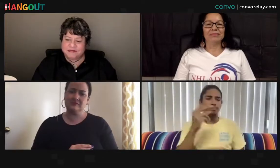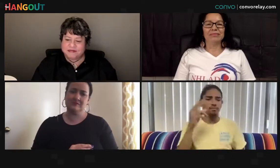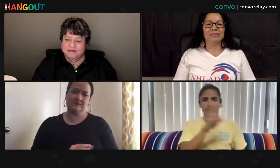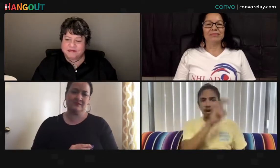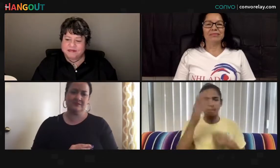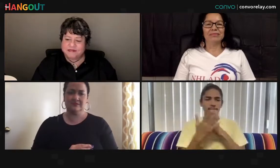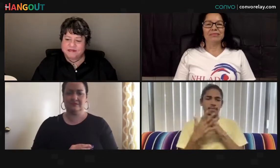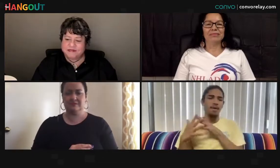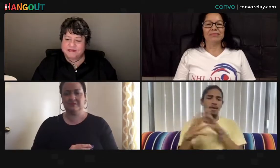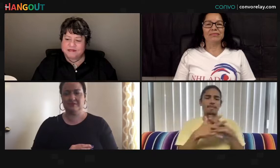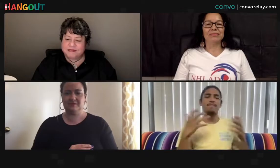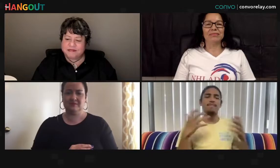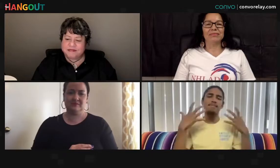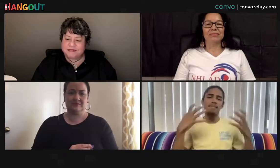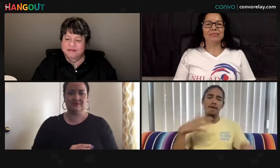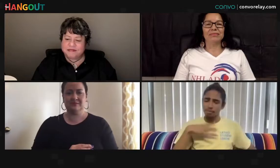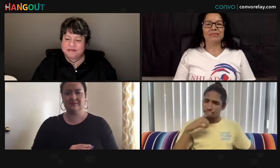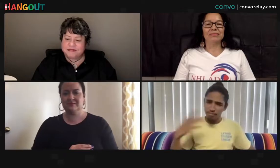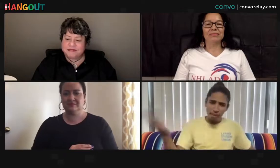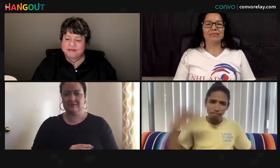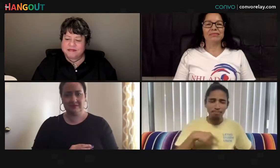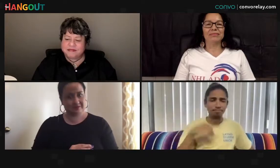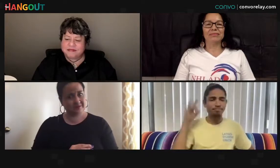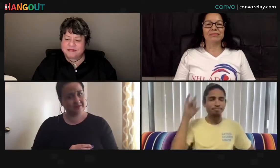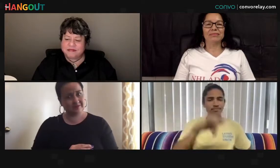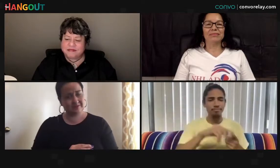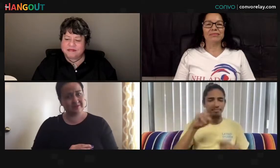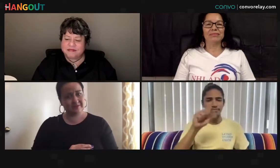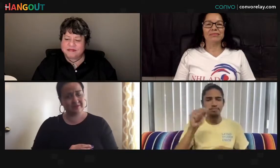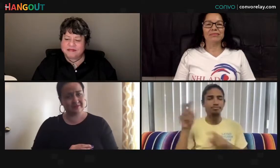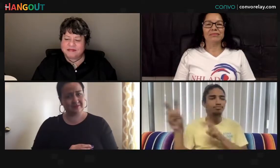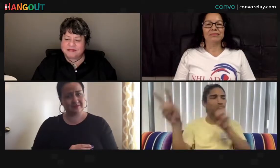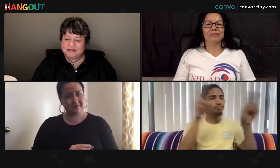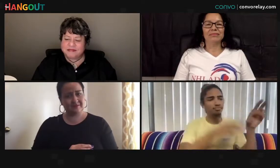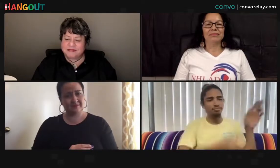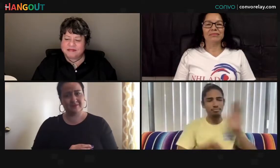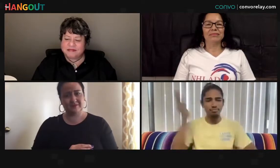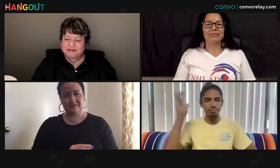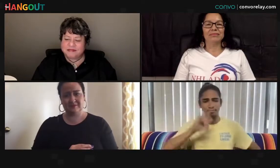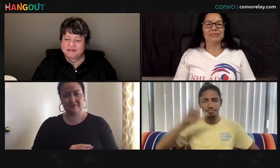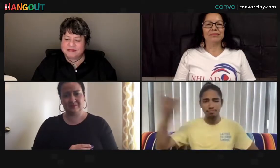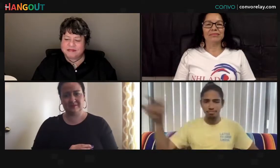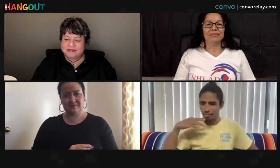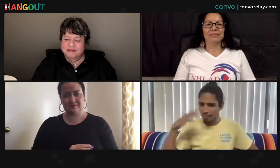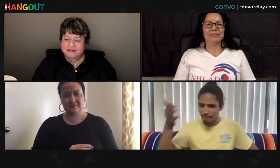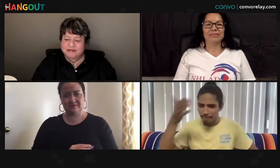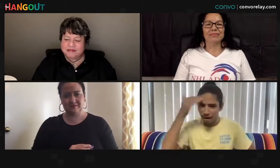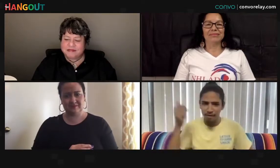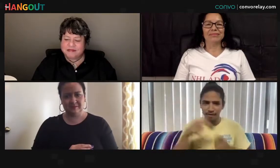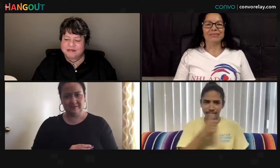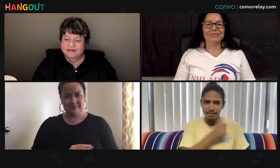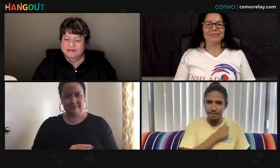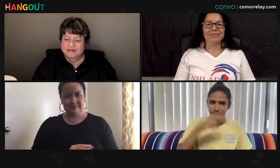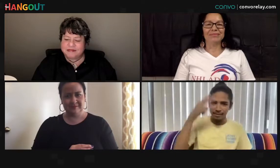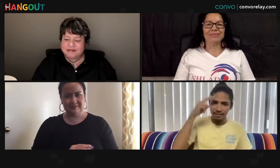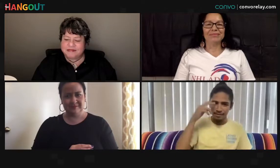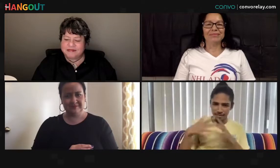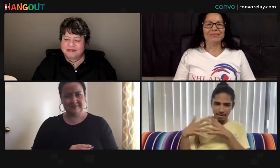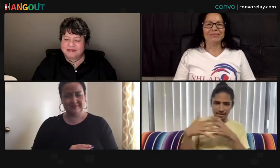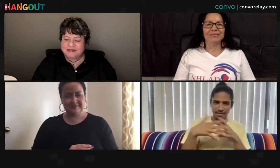know in other countries, they say, I want to travel to America. And I say, okay, go ahead. You can go to, and then they just go to the United States